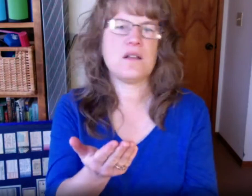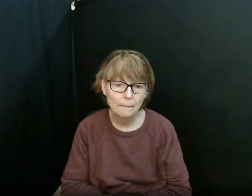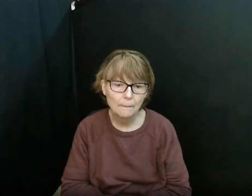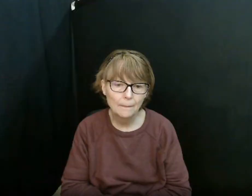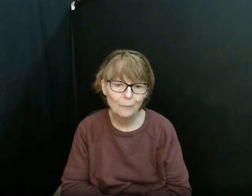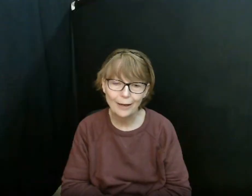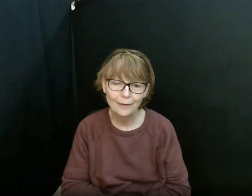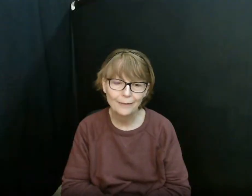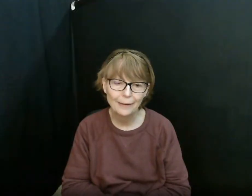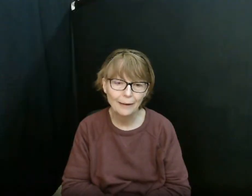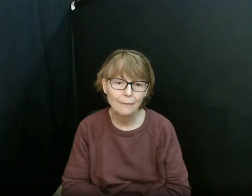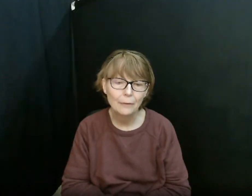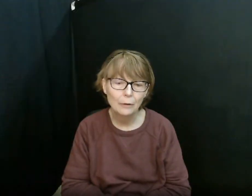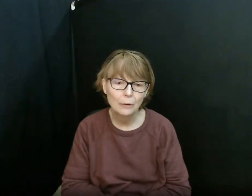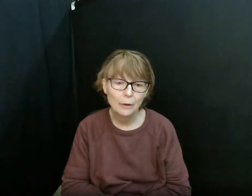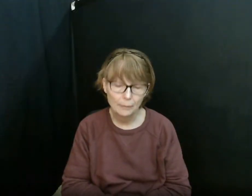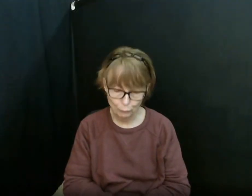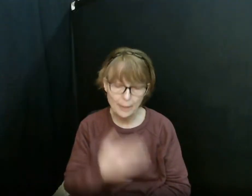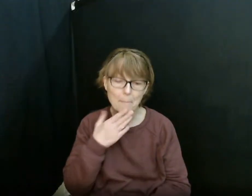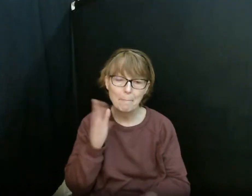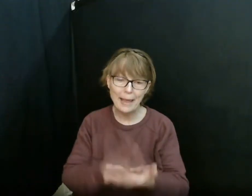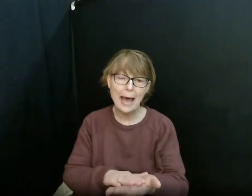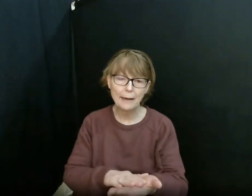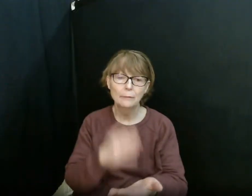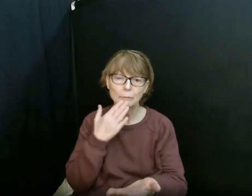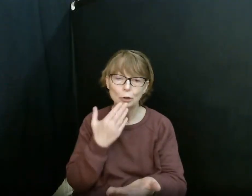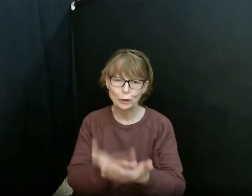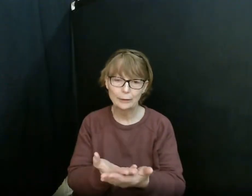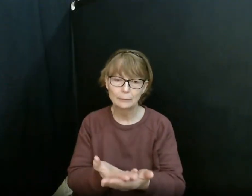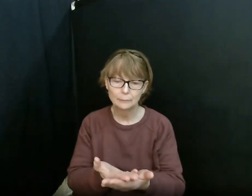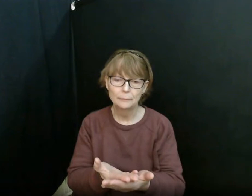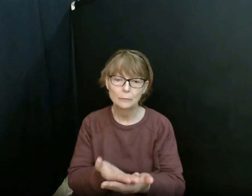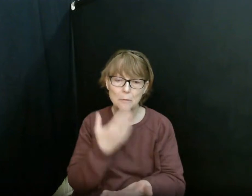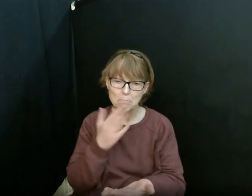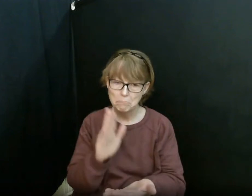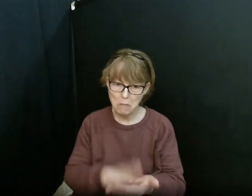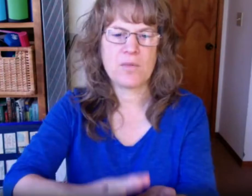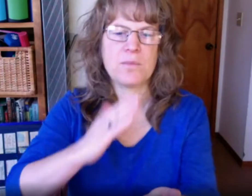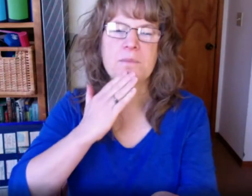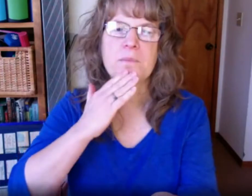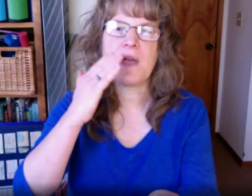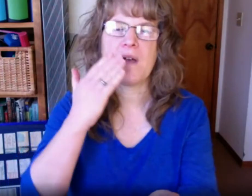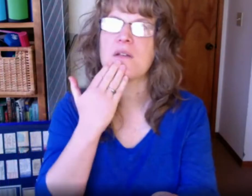it, but it's right. Yeah. This, right. So bad. Bad. Good. Bad. Oh, bad. Yeah. Okay, so